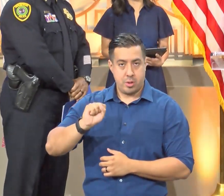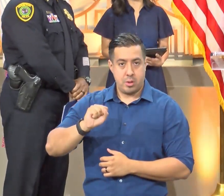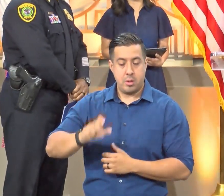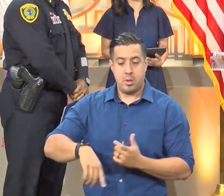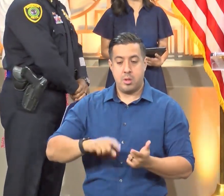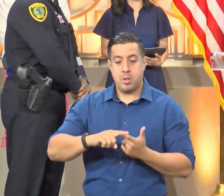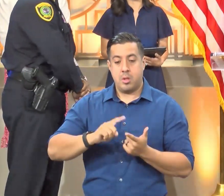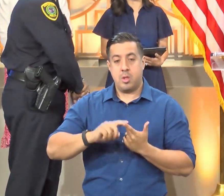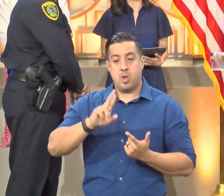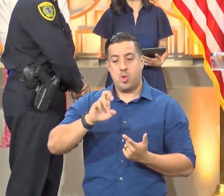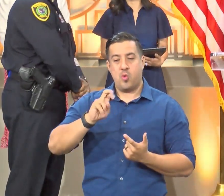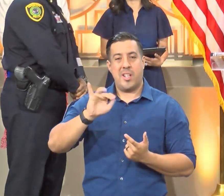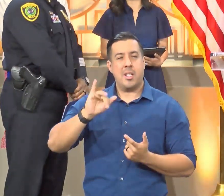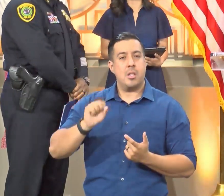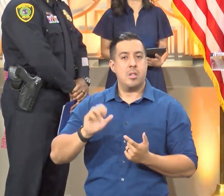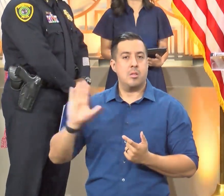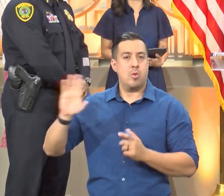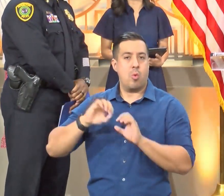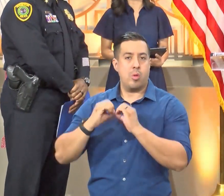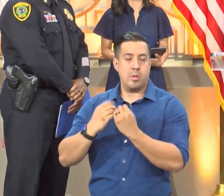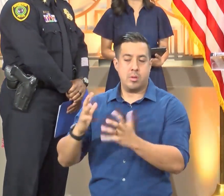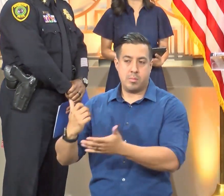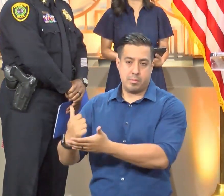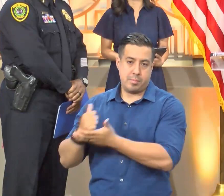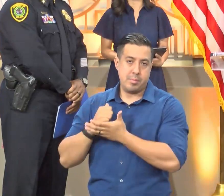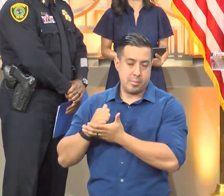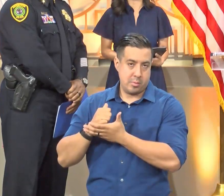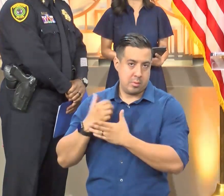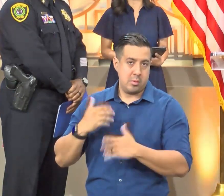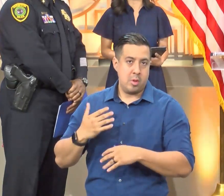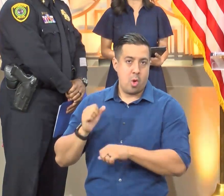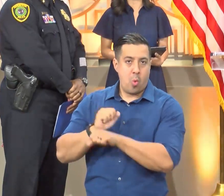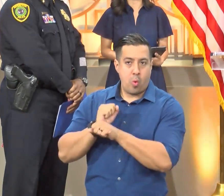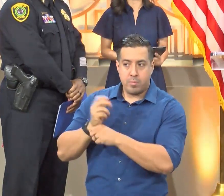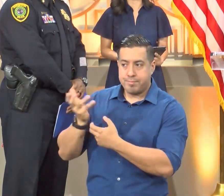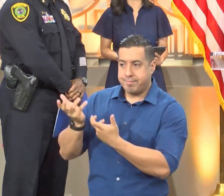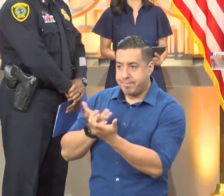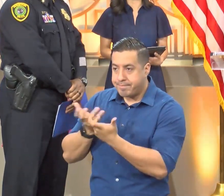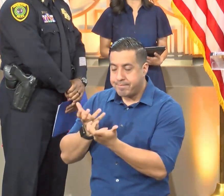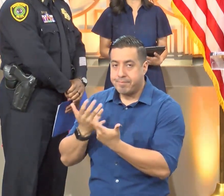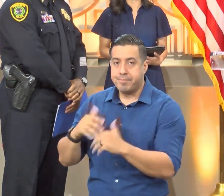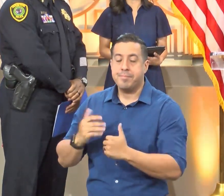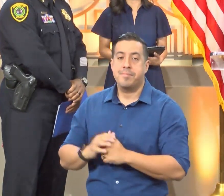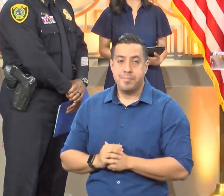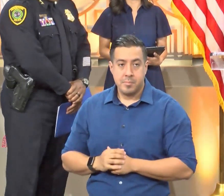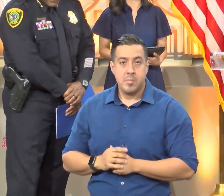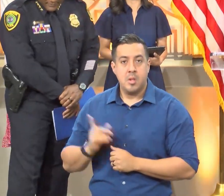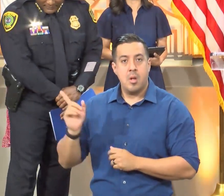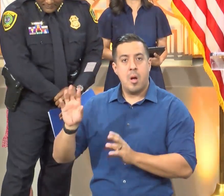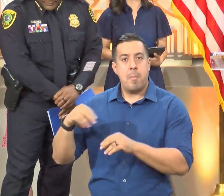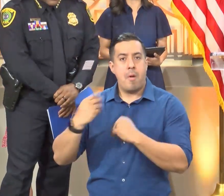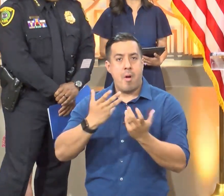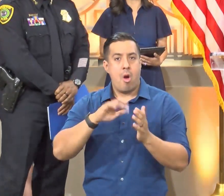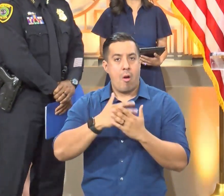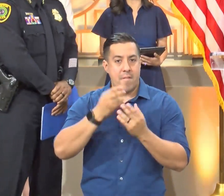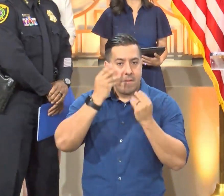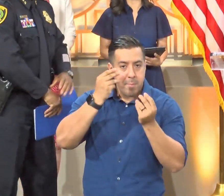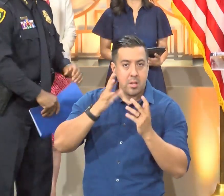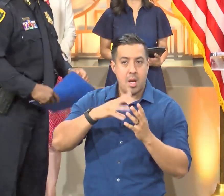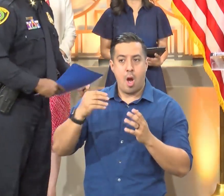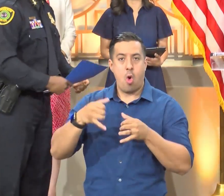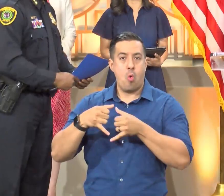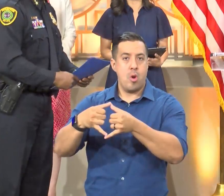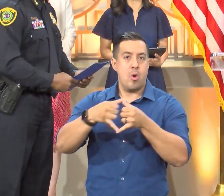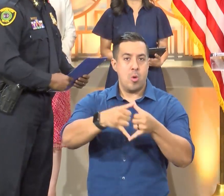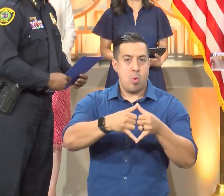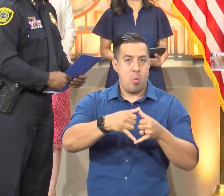Rainey and the organization has been very, very helpful in working with us and providing information and rewards to people who are